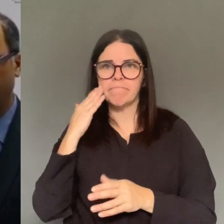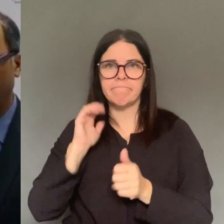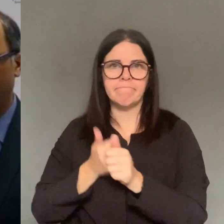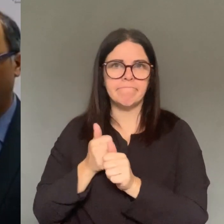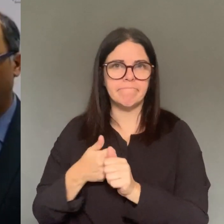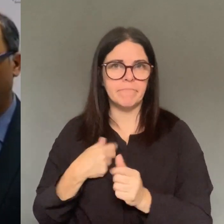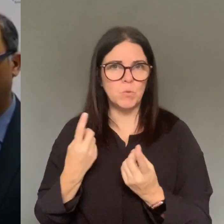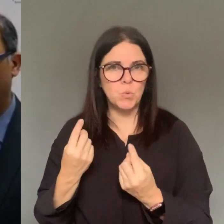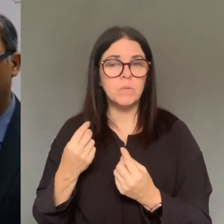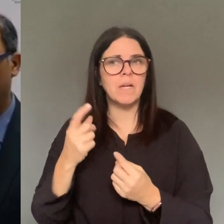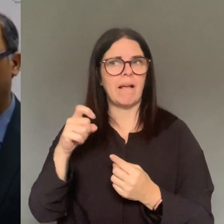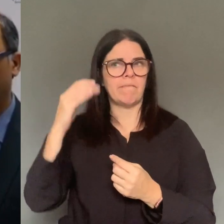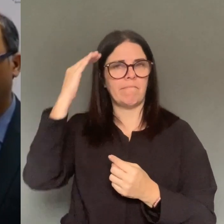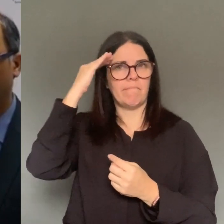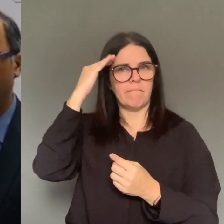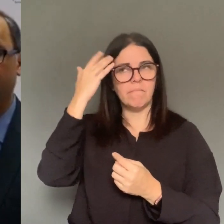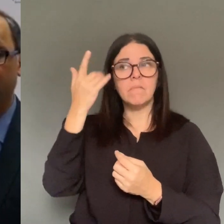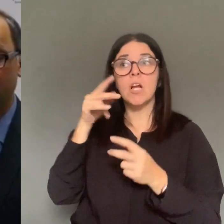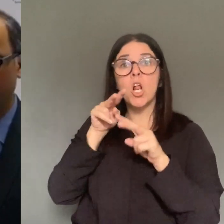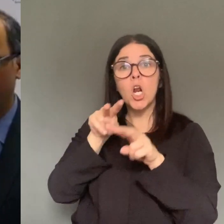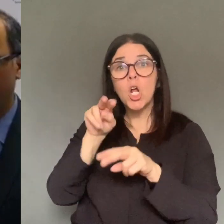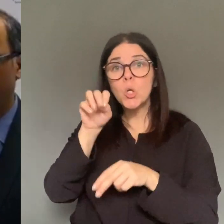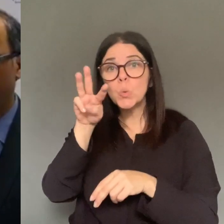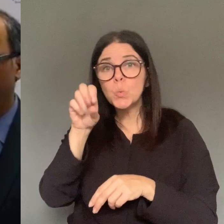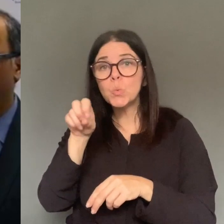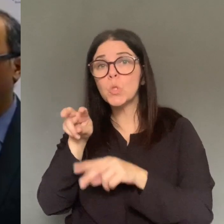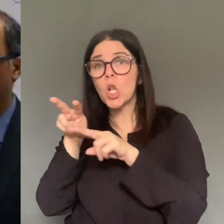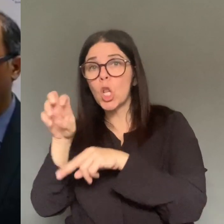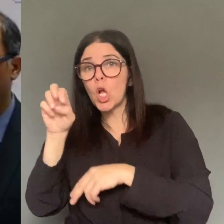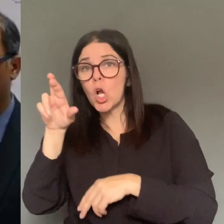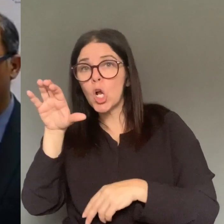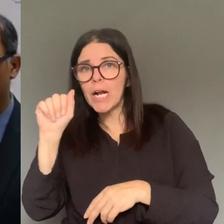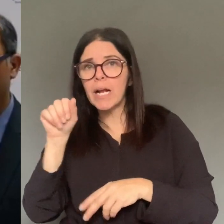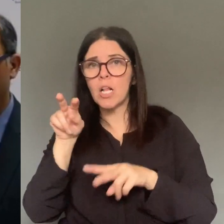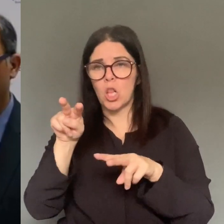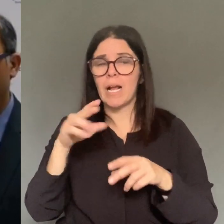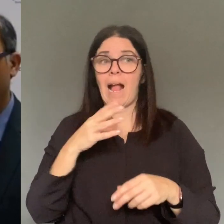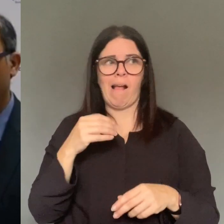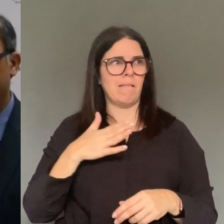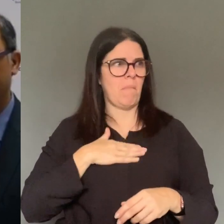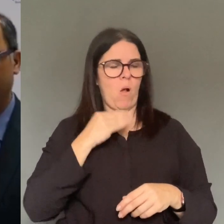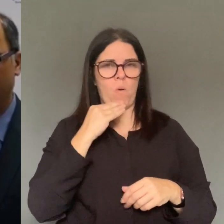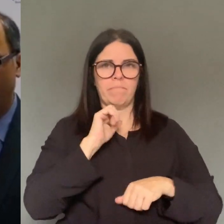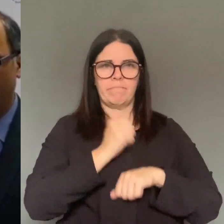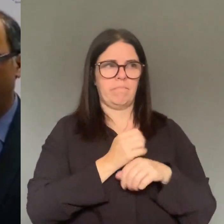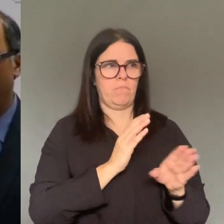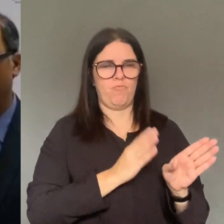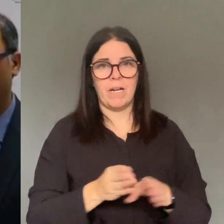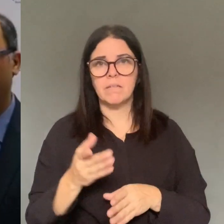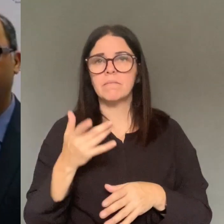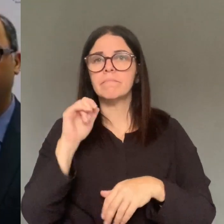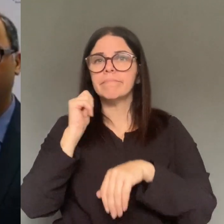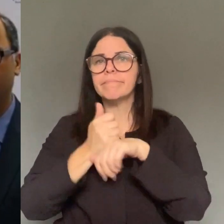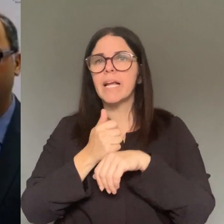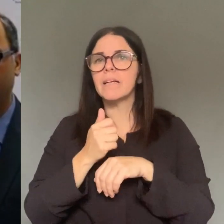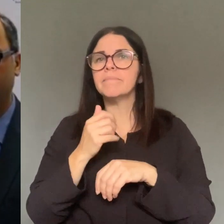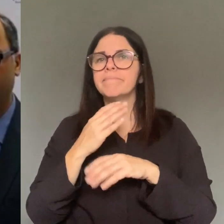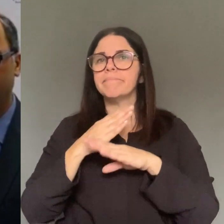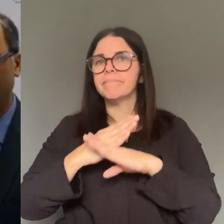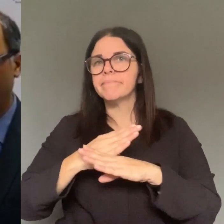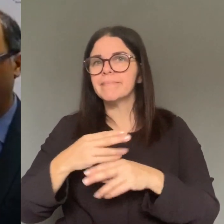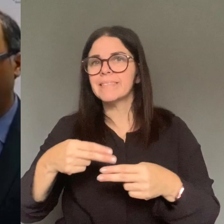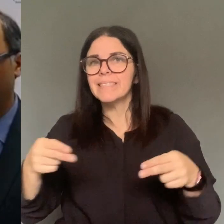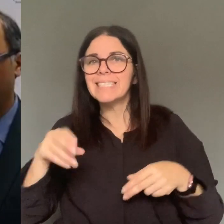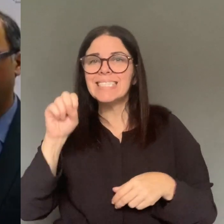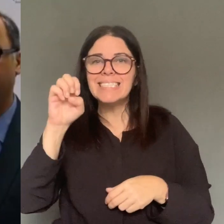plan, which is make a family emergency plan, including potential evacuation. Stay informed, monitor your municipality